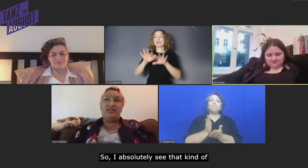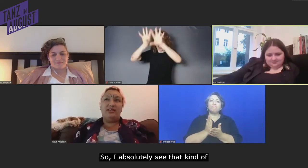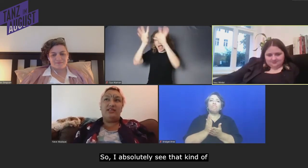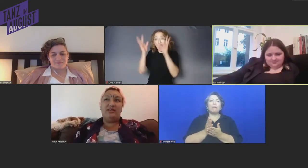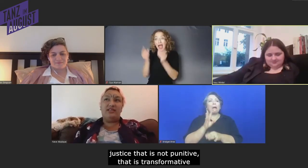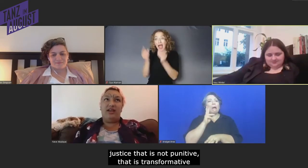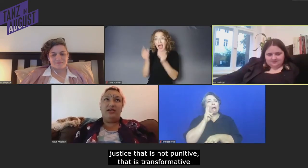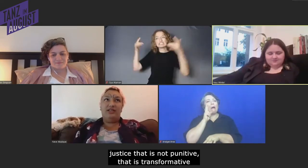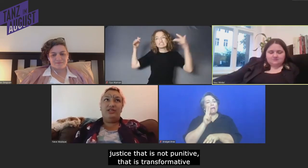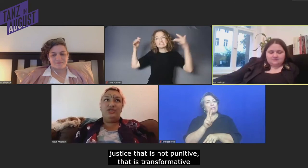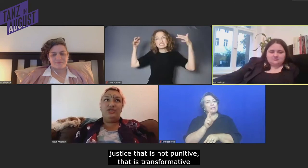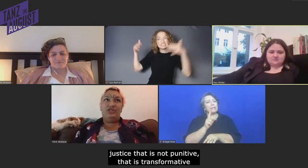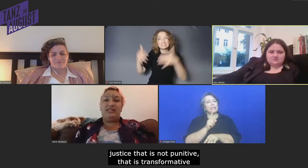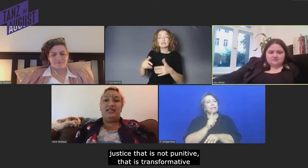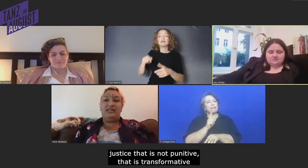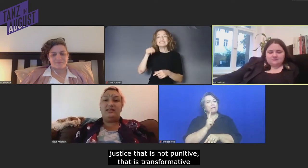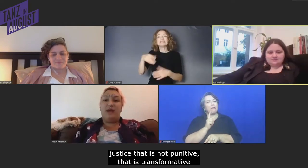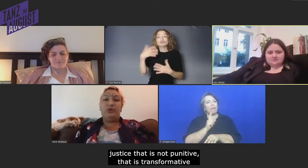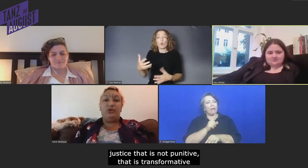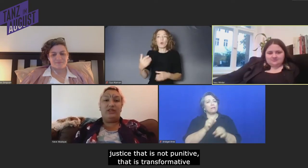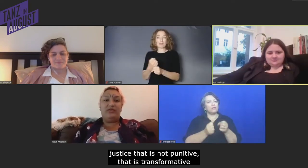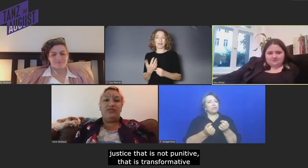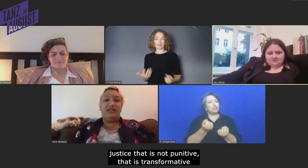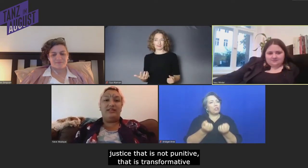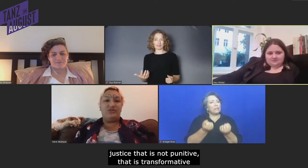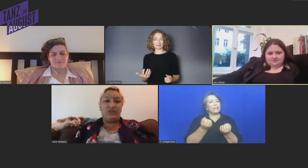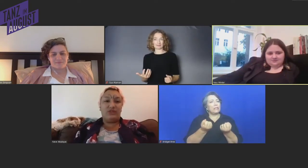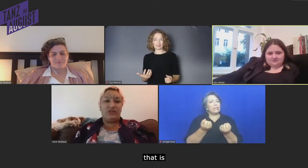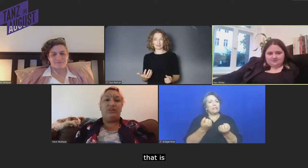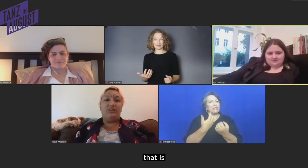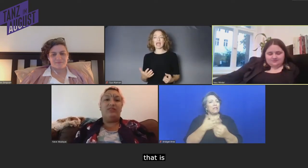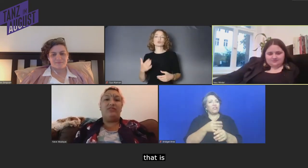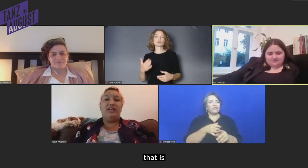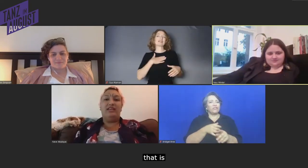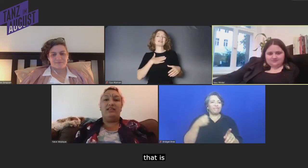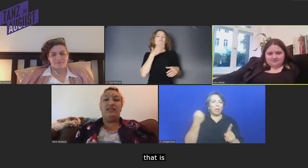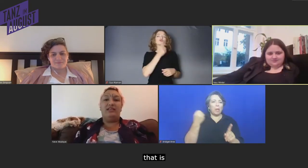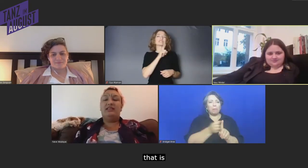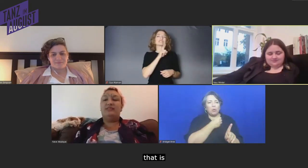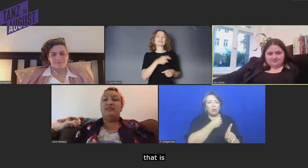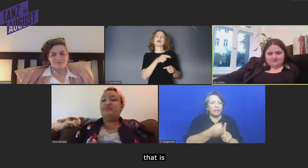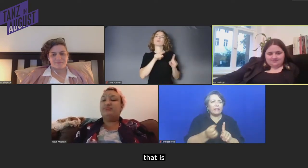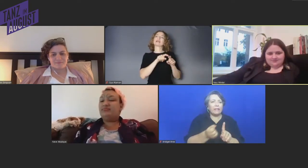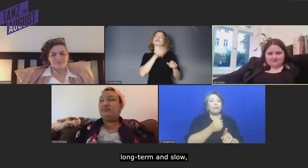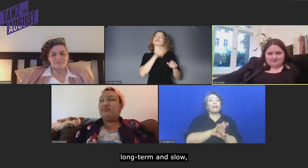of justice that is not punitive, that is transformative, that is